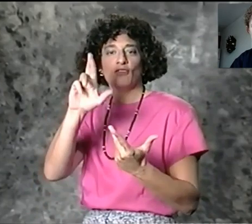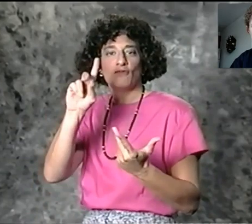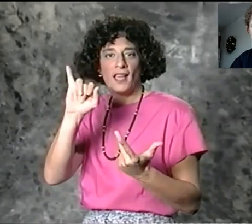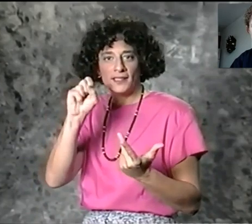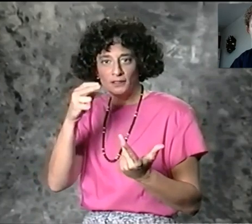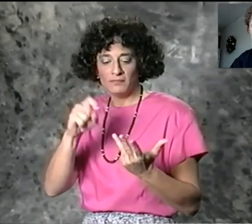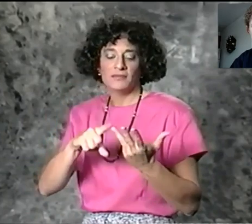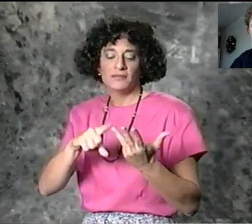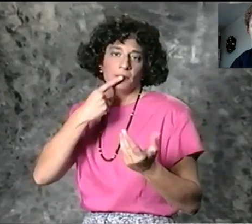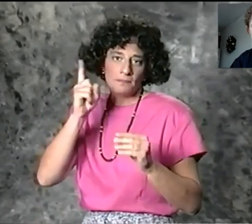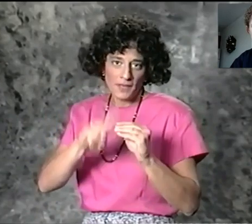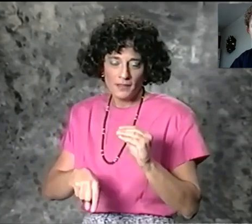Green peppers.